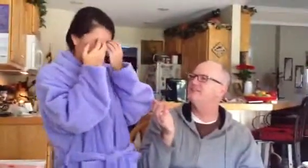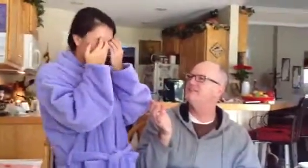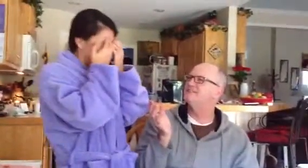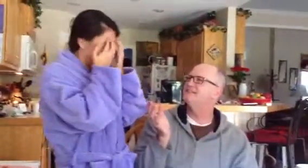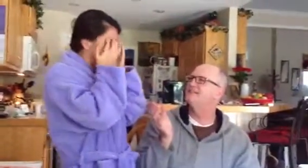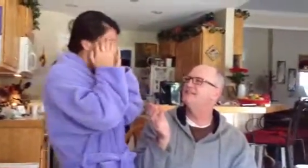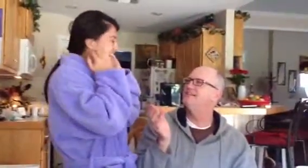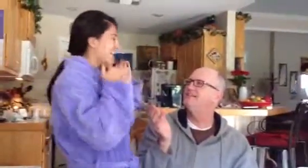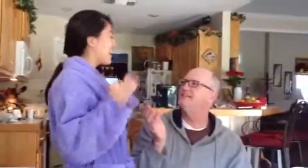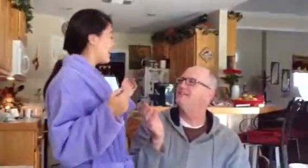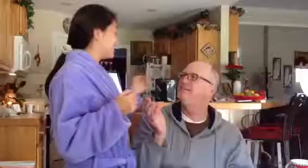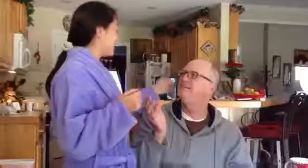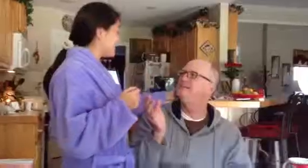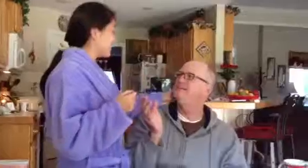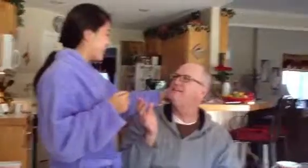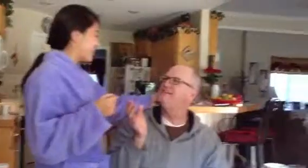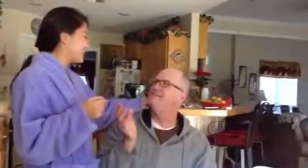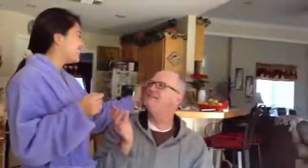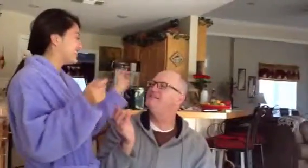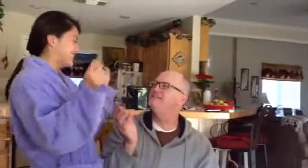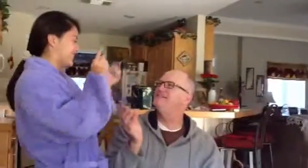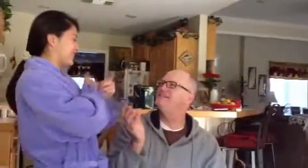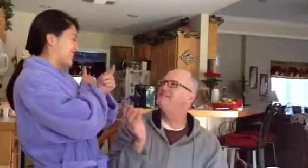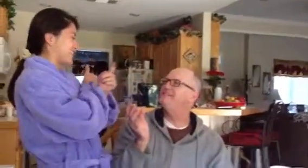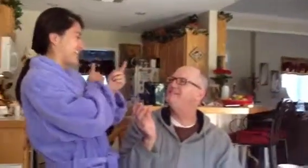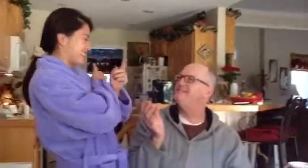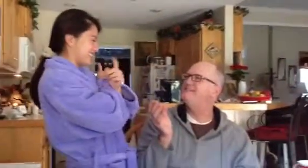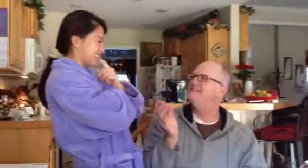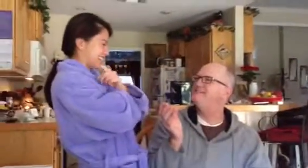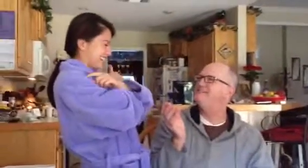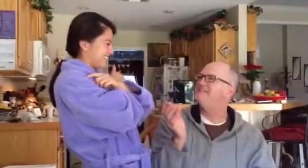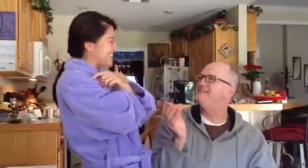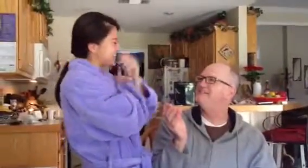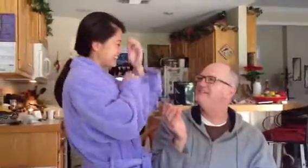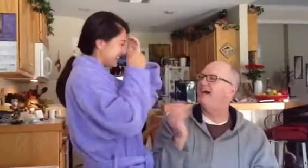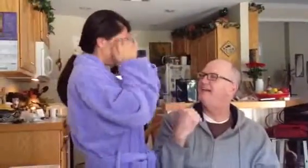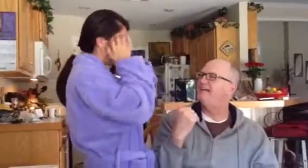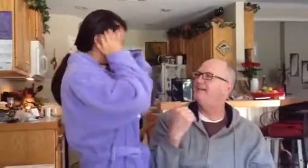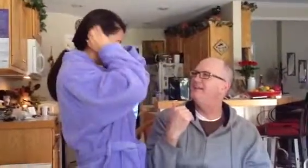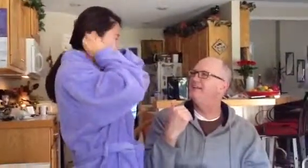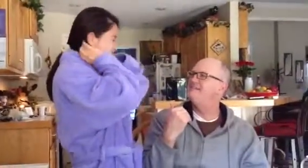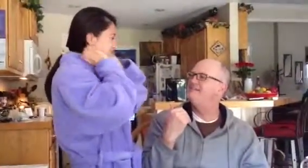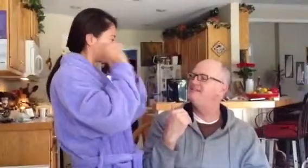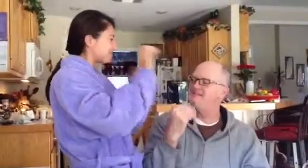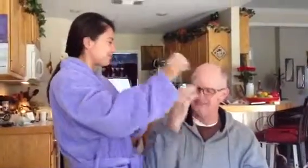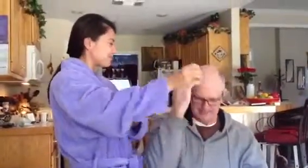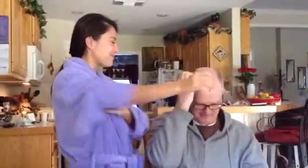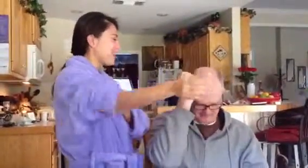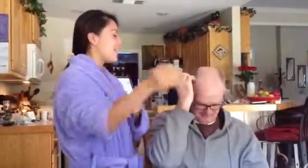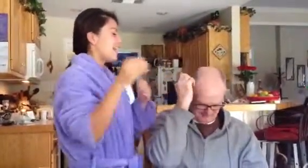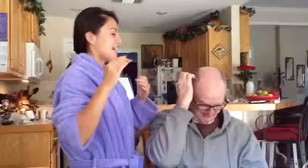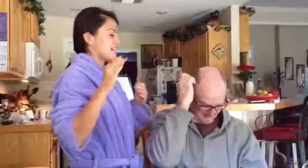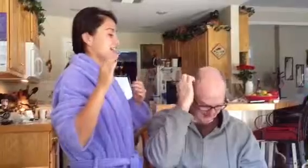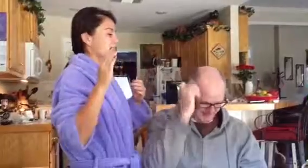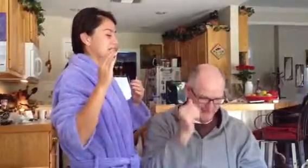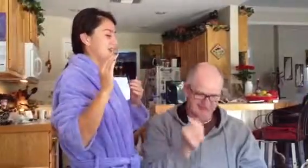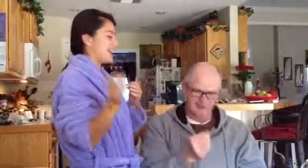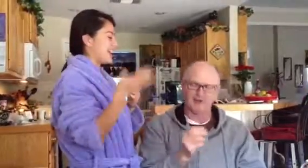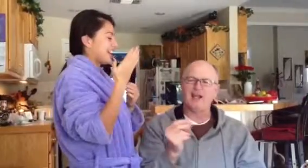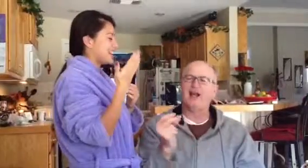in this? Yeah, you're right. You used your first hands in tears. I did? I used my hand. Okay,